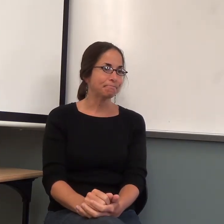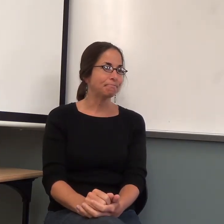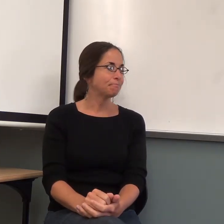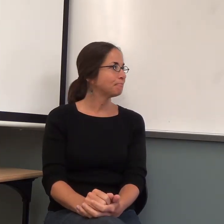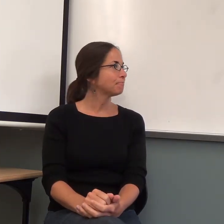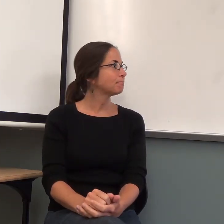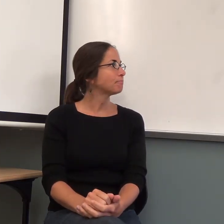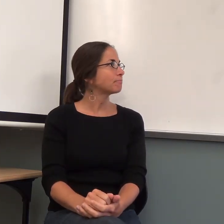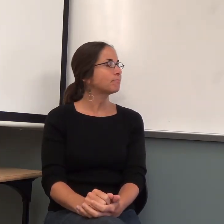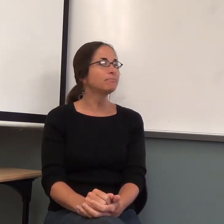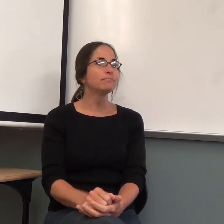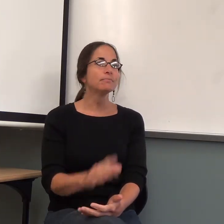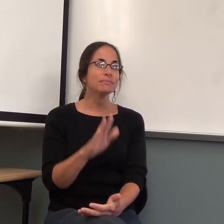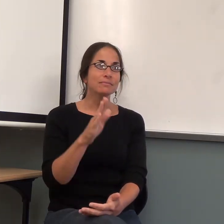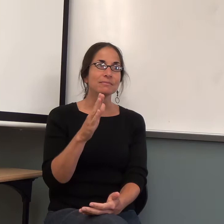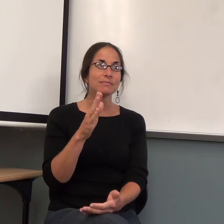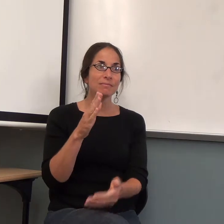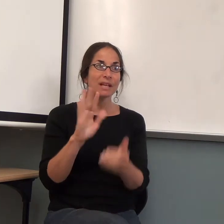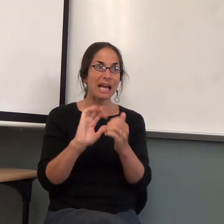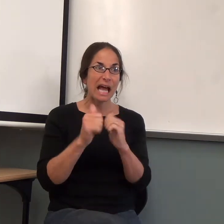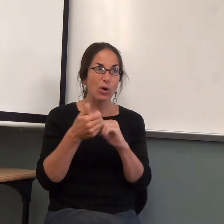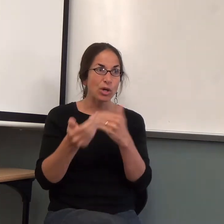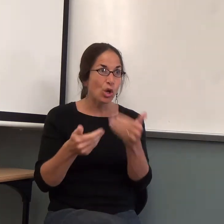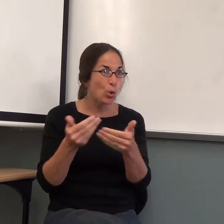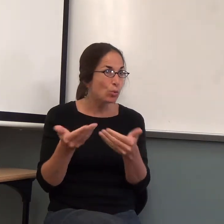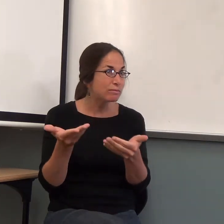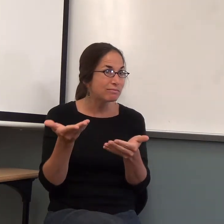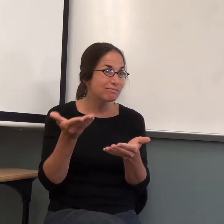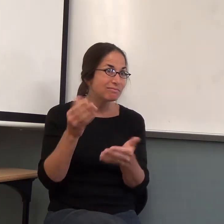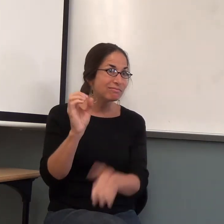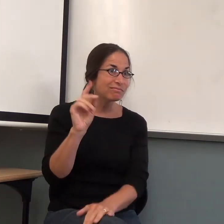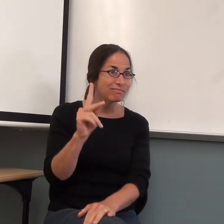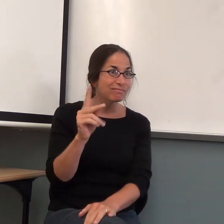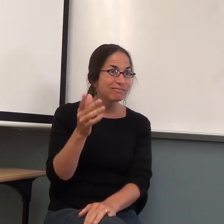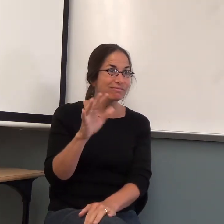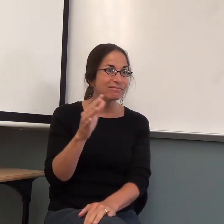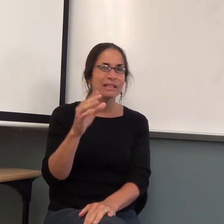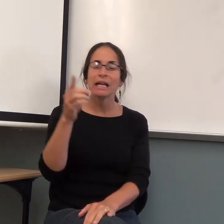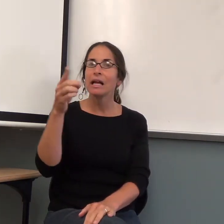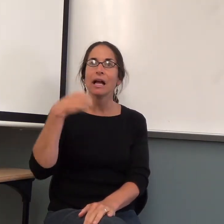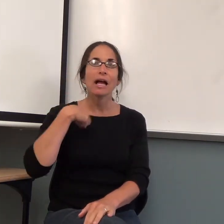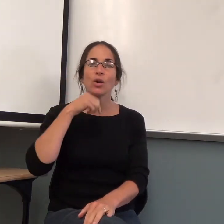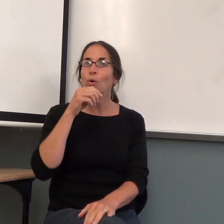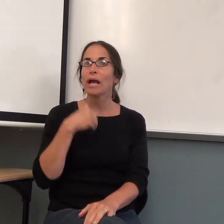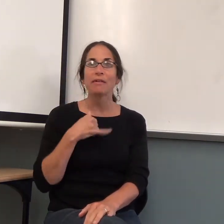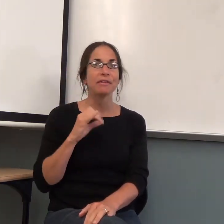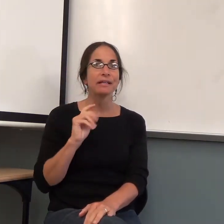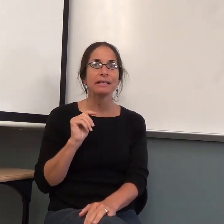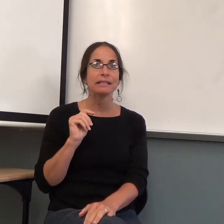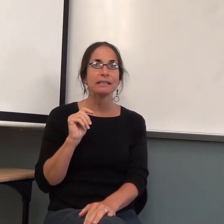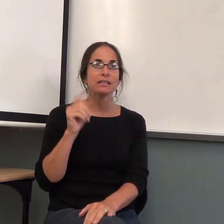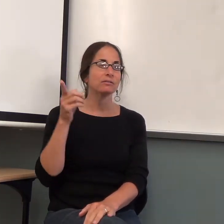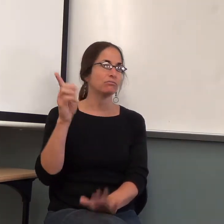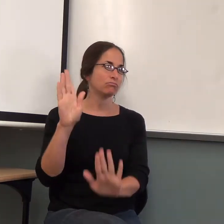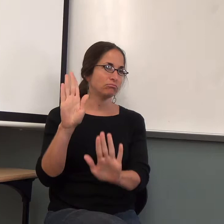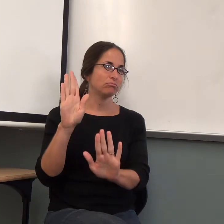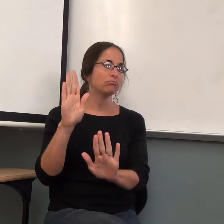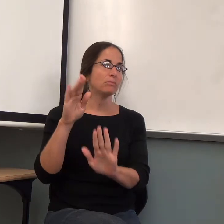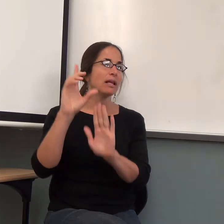Let me ask you, how did the homework go for you guys? Yes. Good. That's okay. If you don't have it, we'll talk about it after class. Yeah, let's